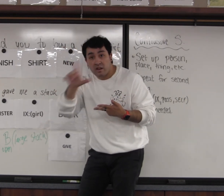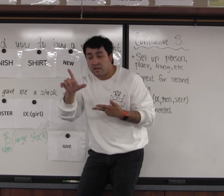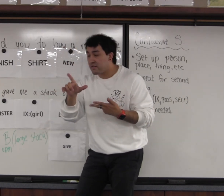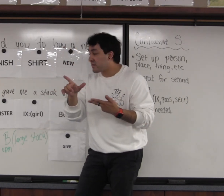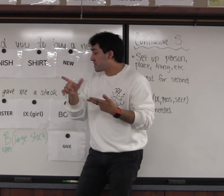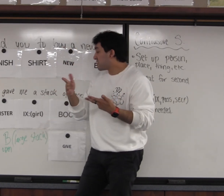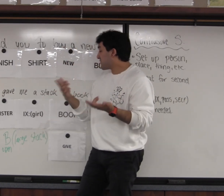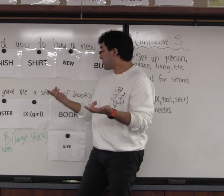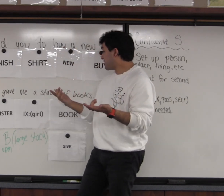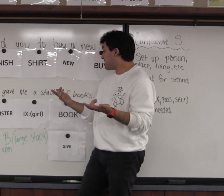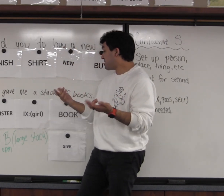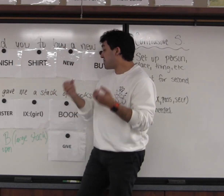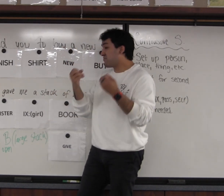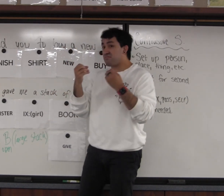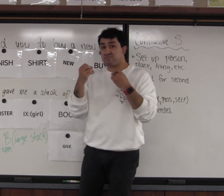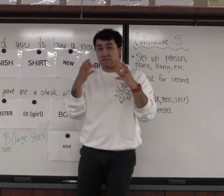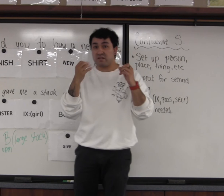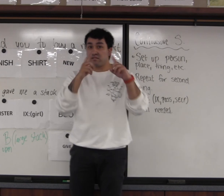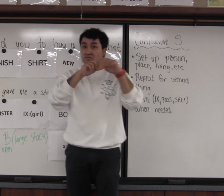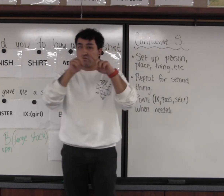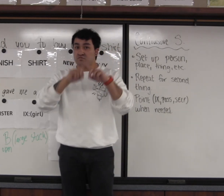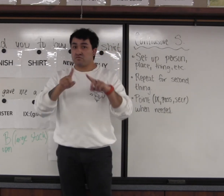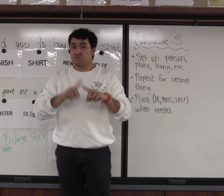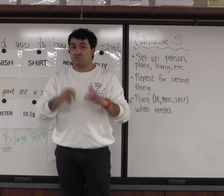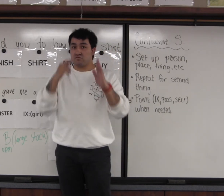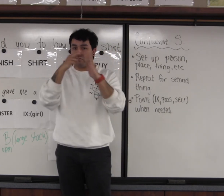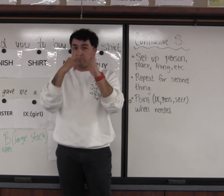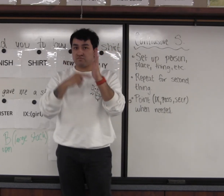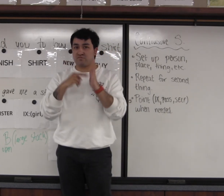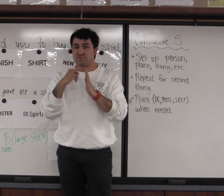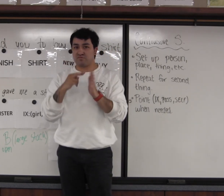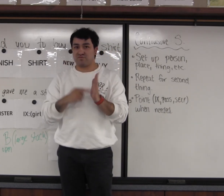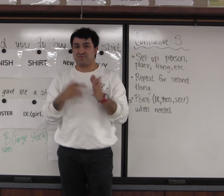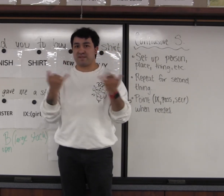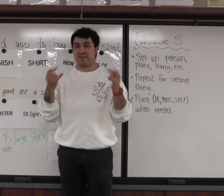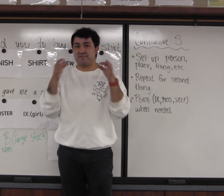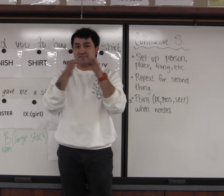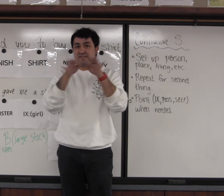We reviewed classifiers. There's a lot of things that we've done so far in this video. There's a lot of rules.